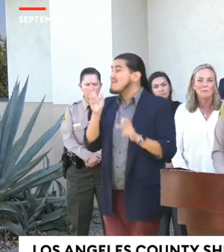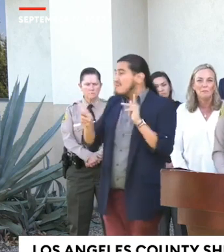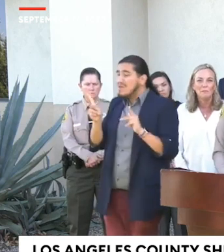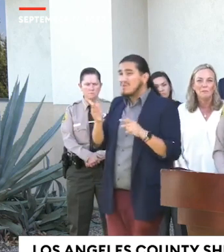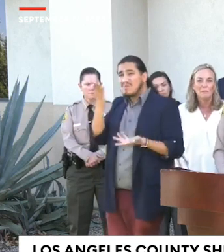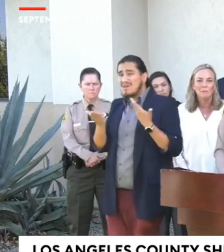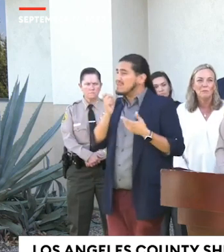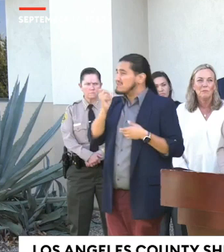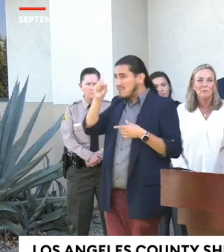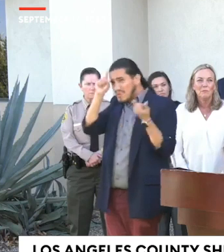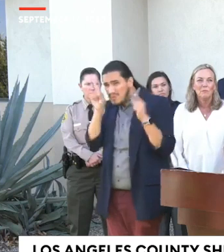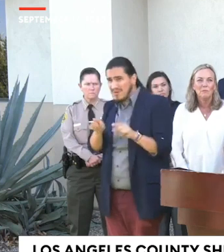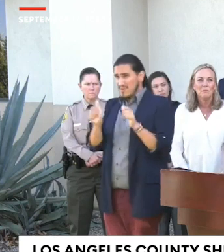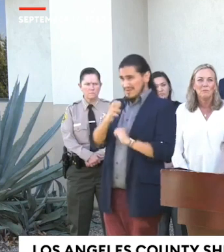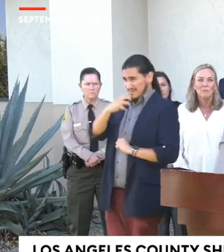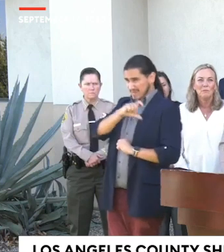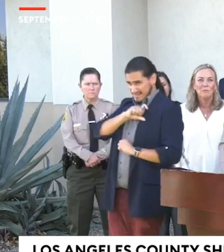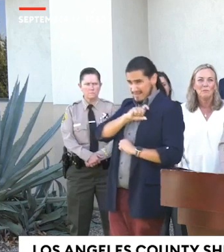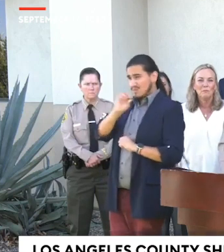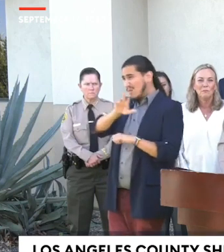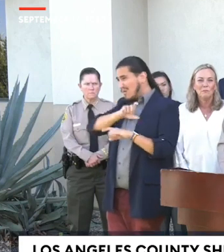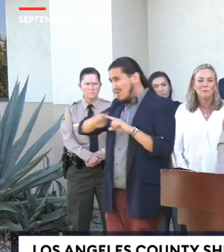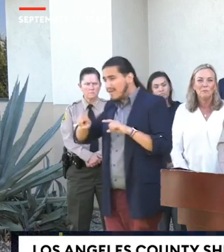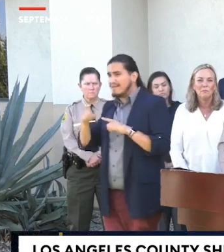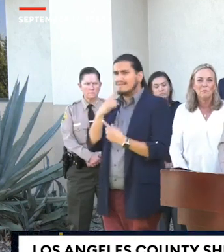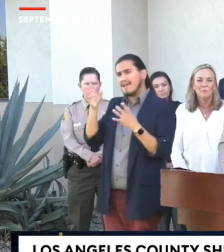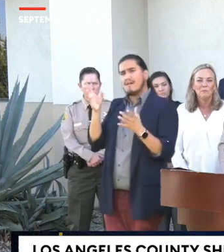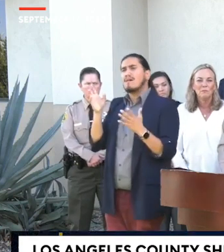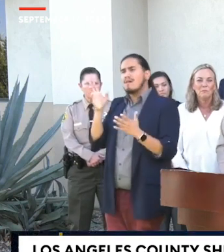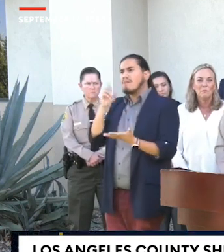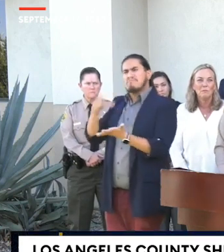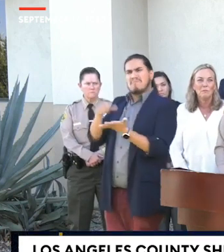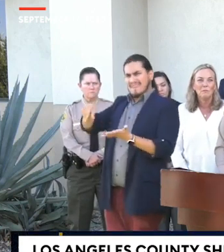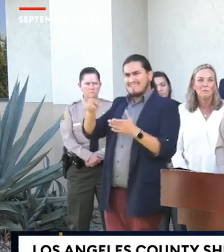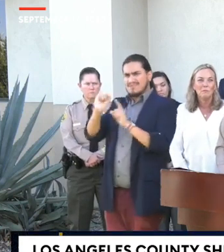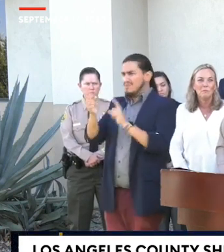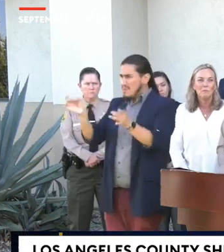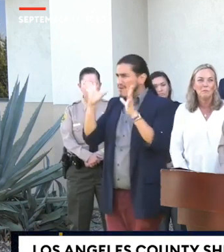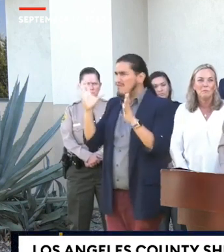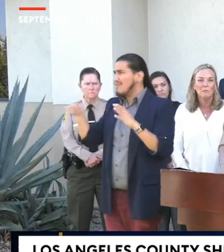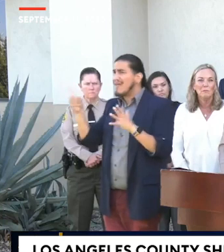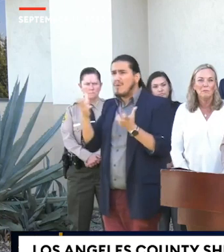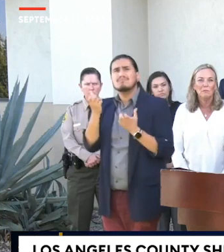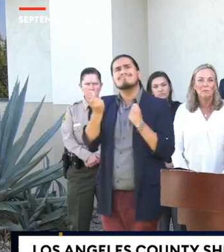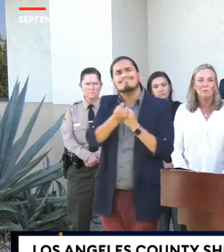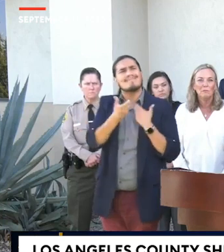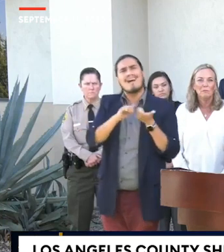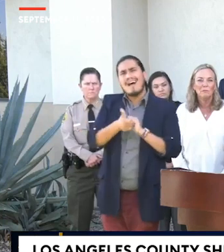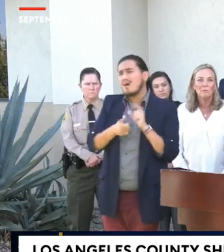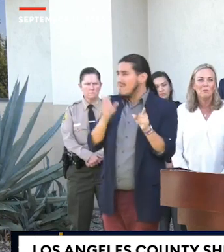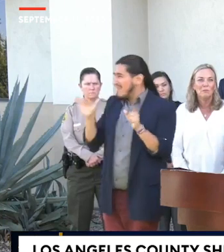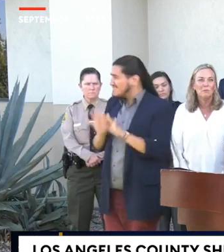not always agree with policing are calling and saying, this is an outrage. What do we do to help you? That becomes very,